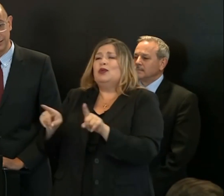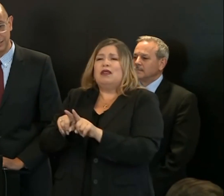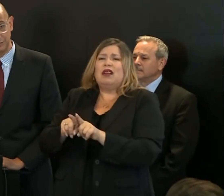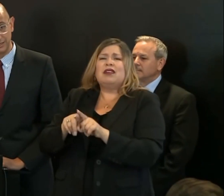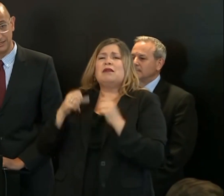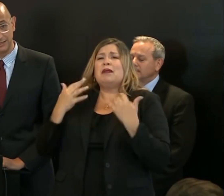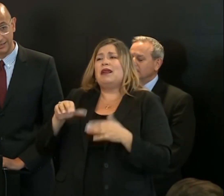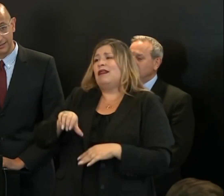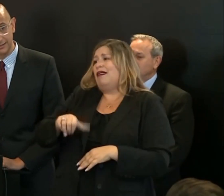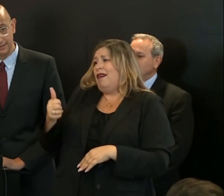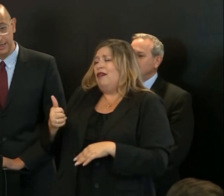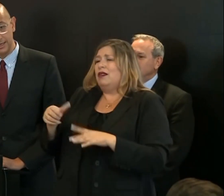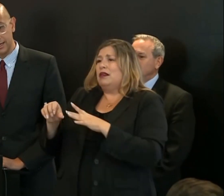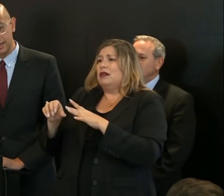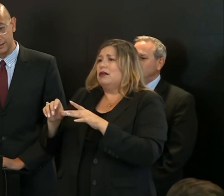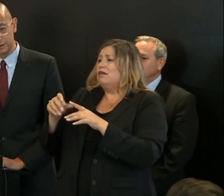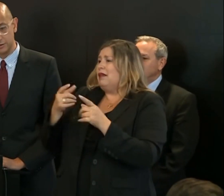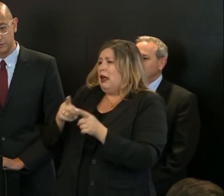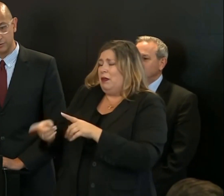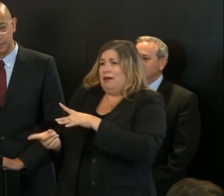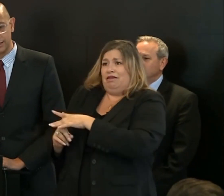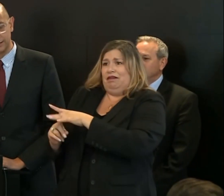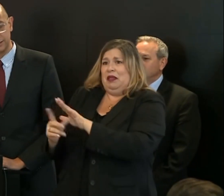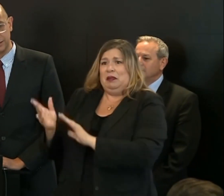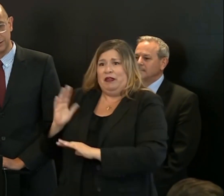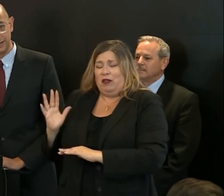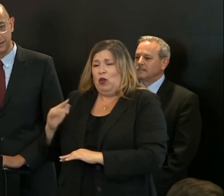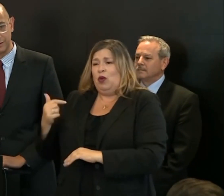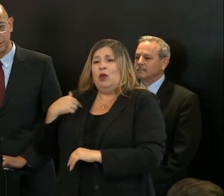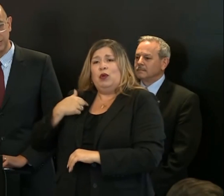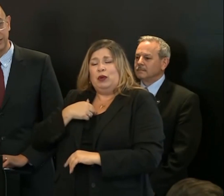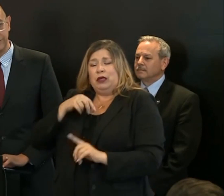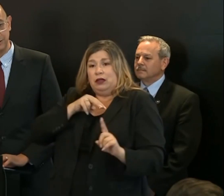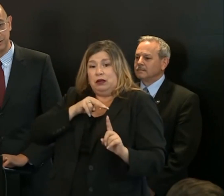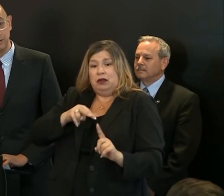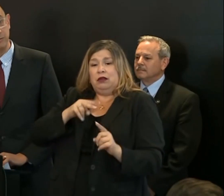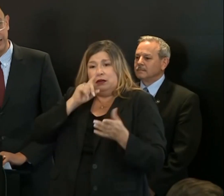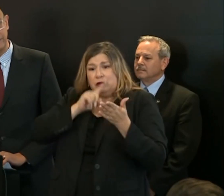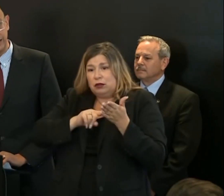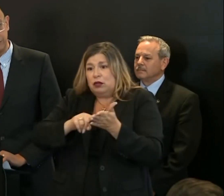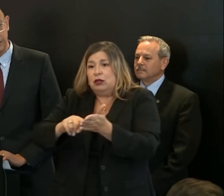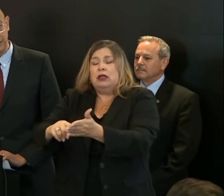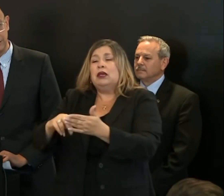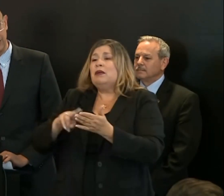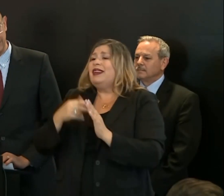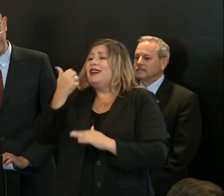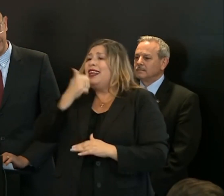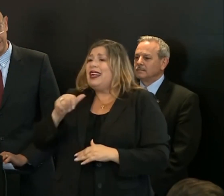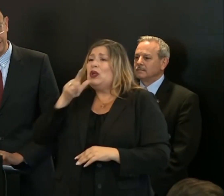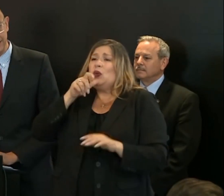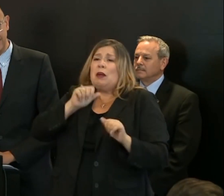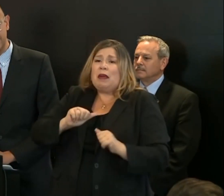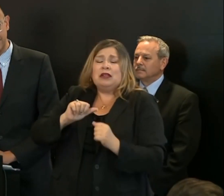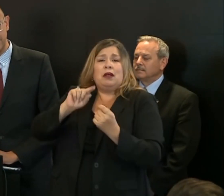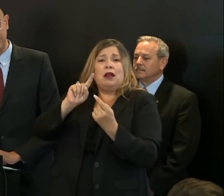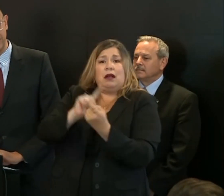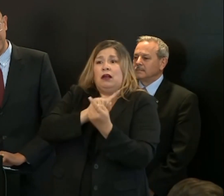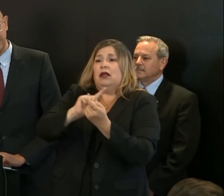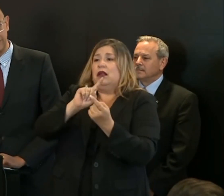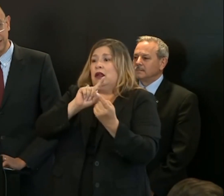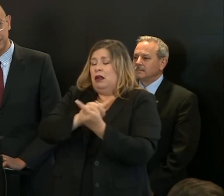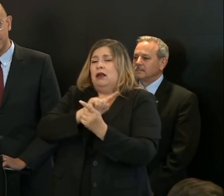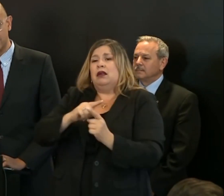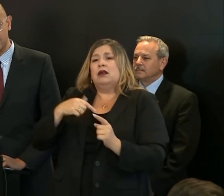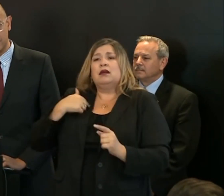other situations like this, to ensure that those individuals who may have been at risk are contacted and that they